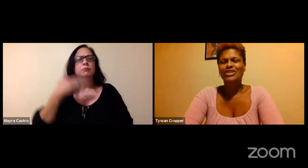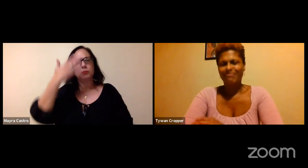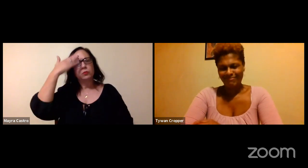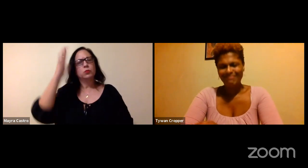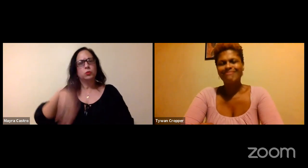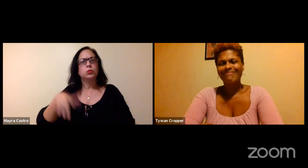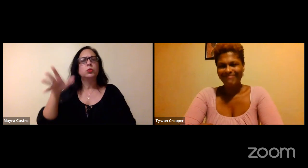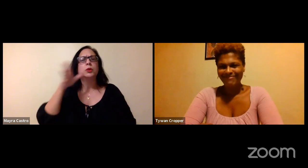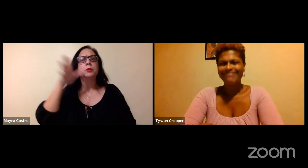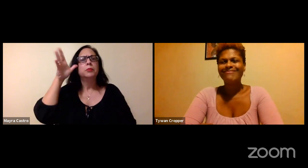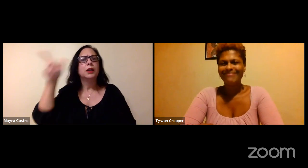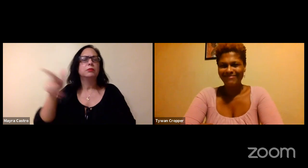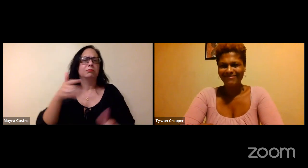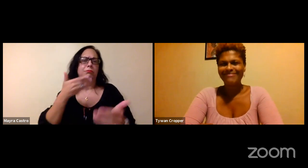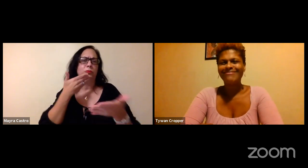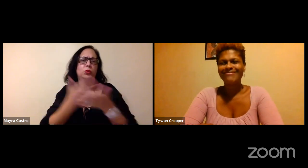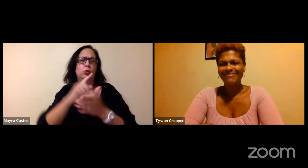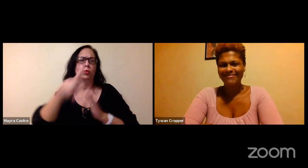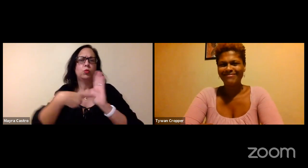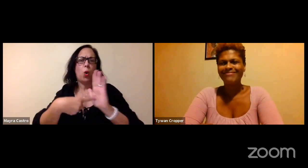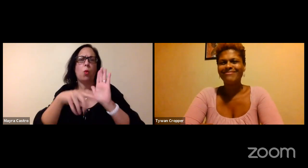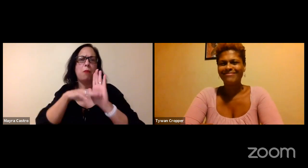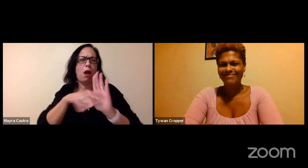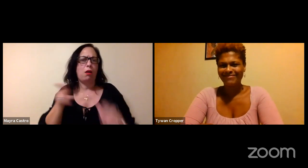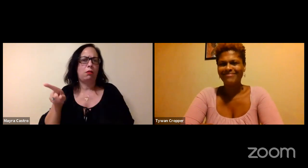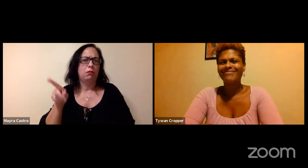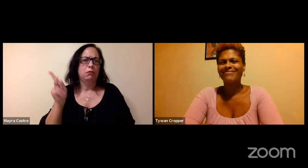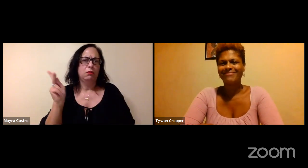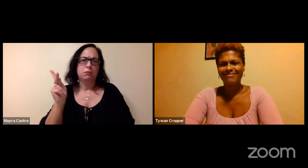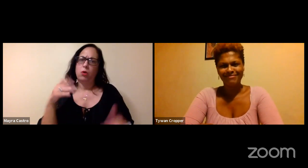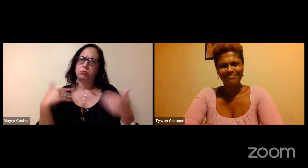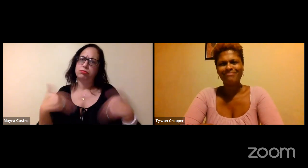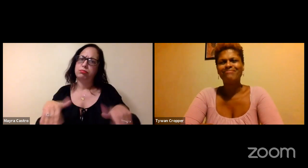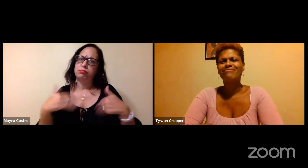They never gave up. They were very persistent.